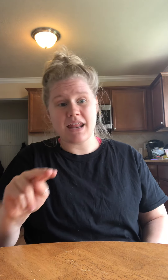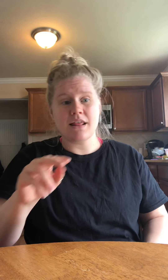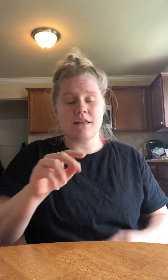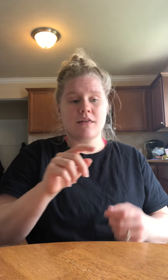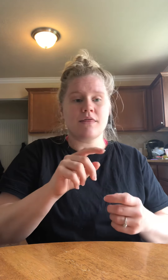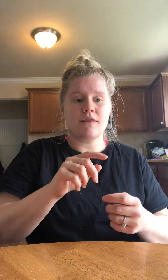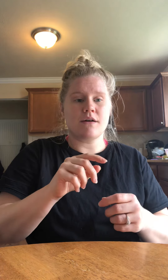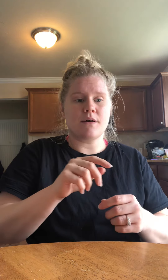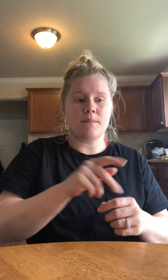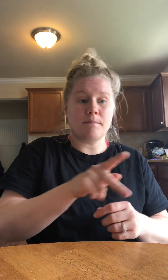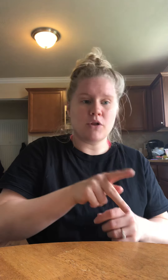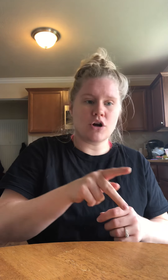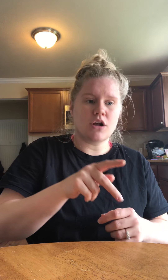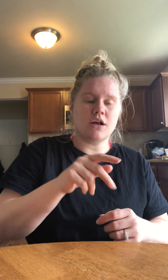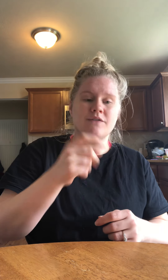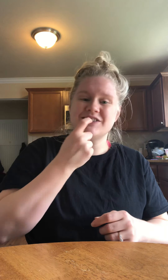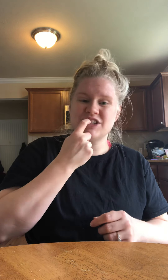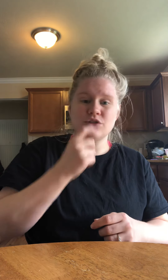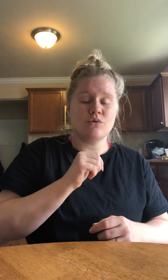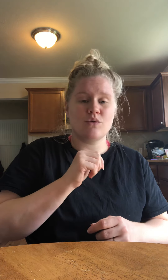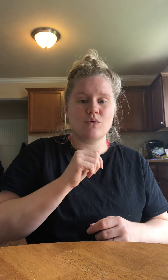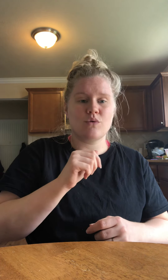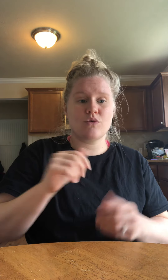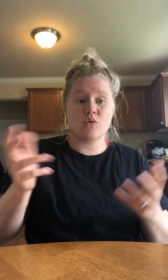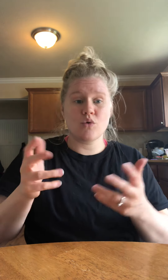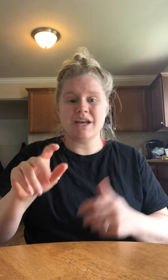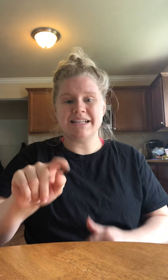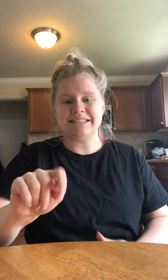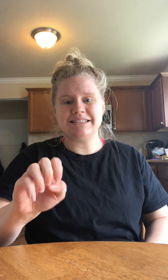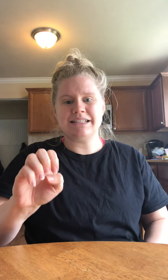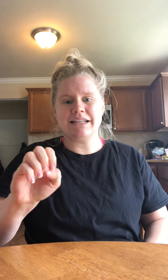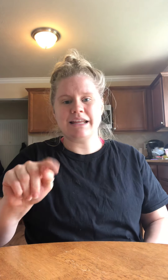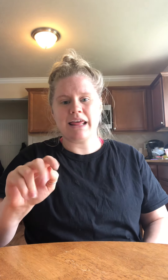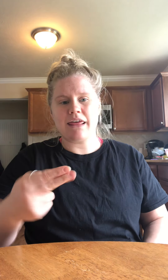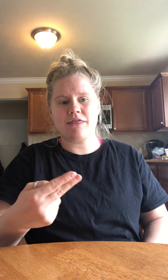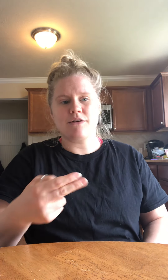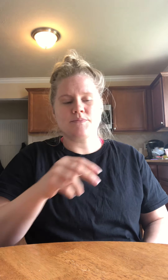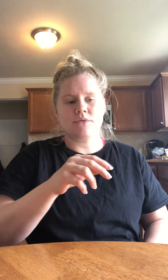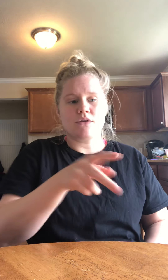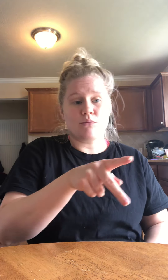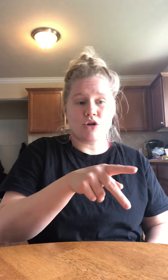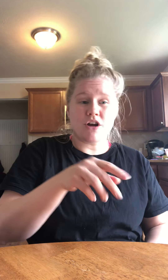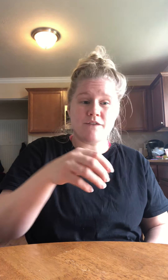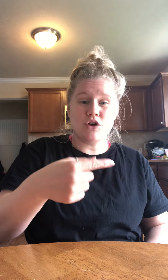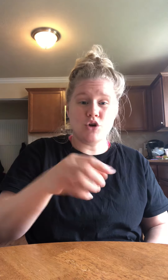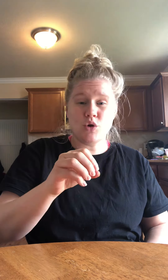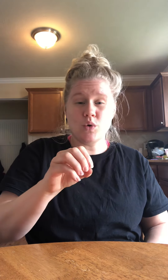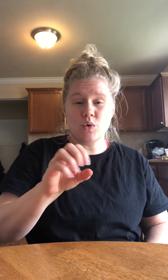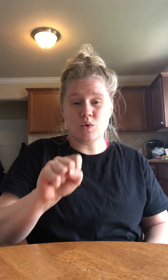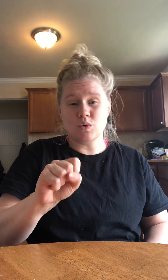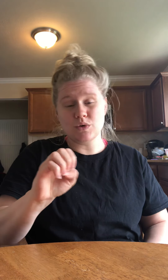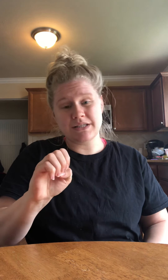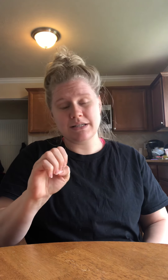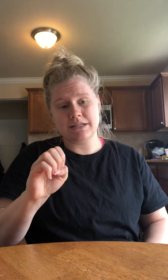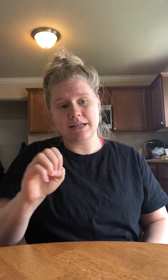teeth. The plural of goose is not gooses, but geese. The